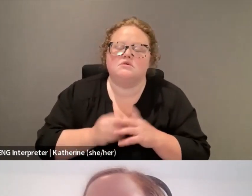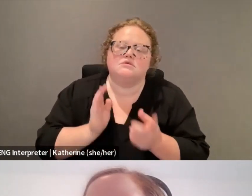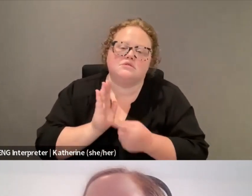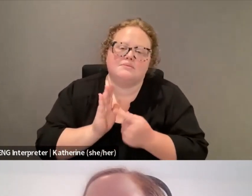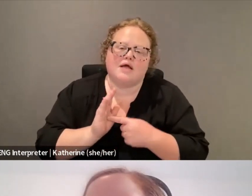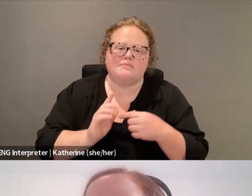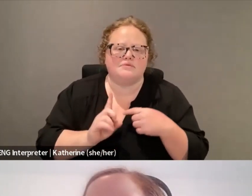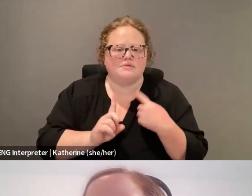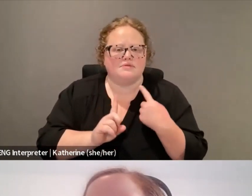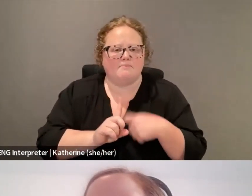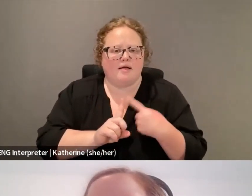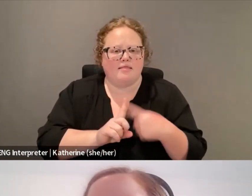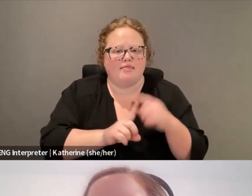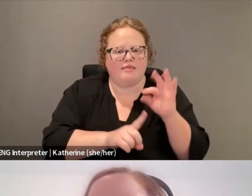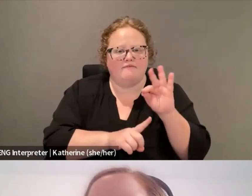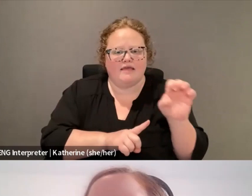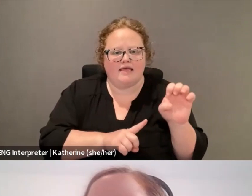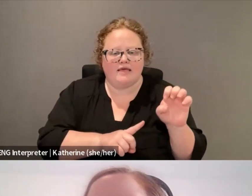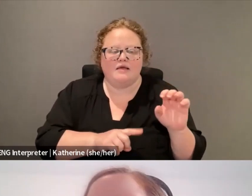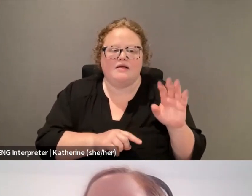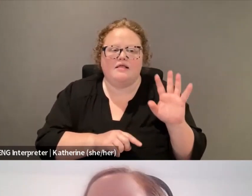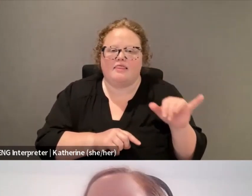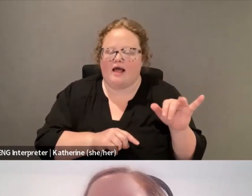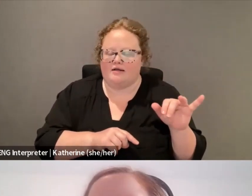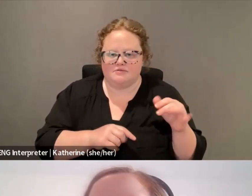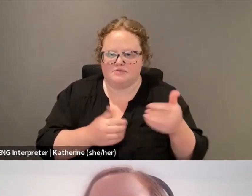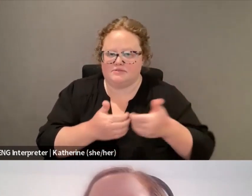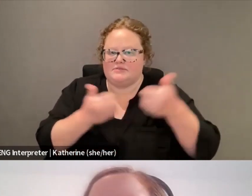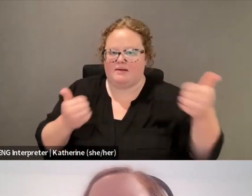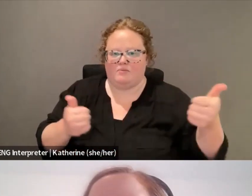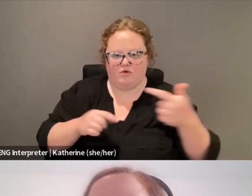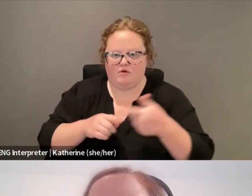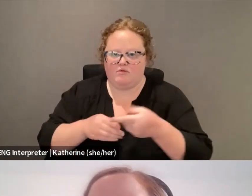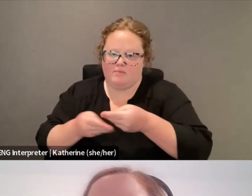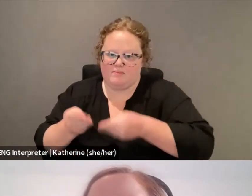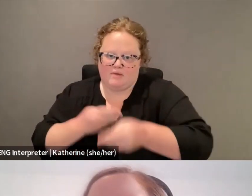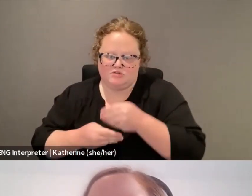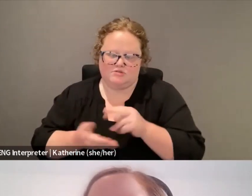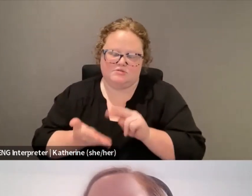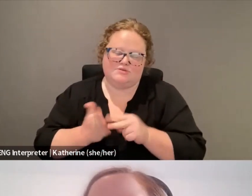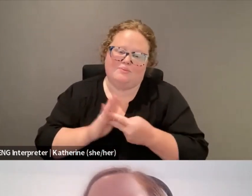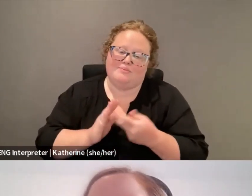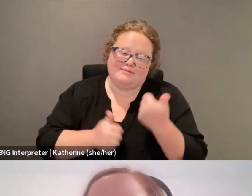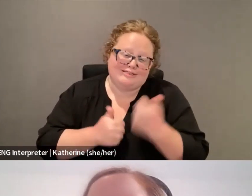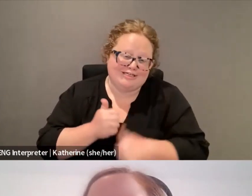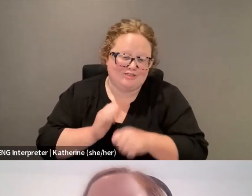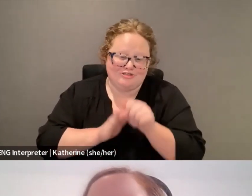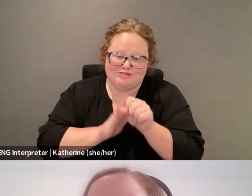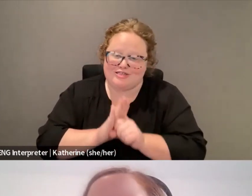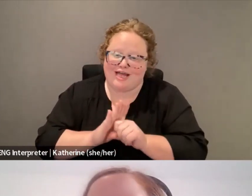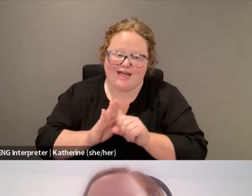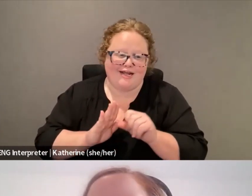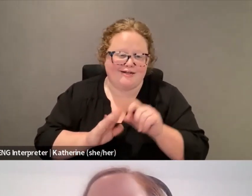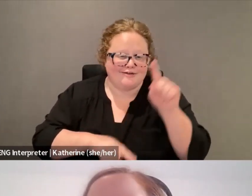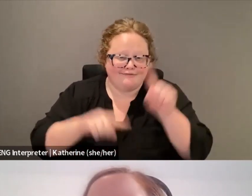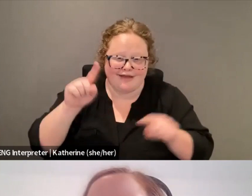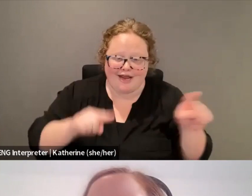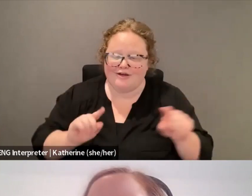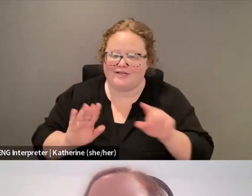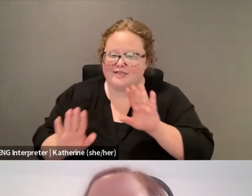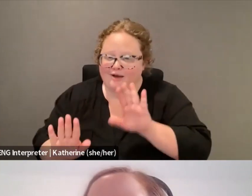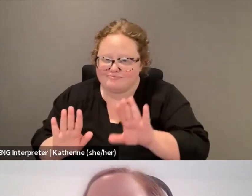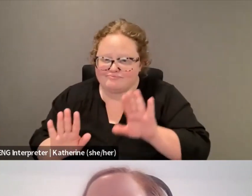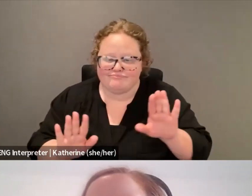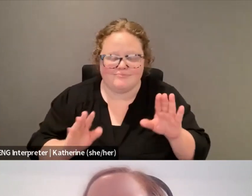is paid for outside of the budget. So lots of variation on support brokerage. And I could talk about it more, but I'm trying to wrap this